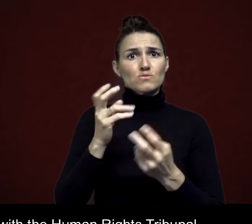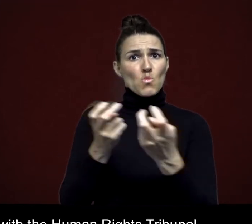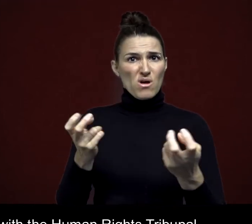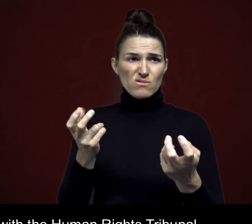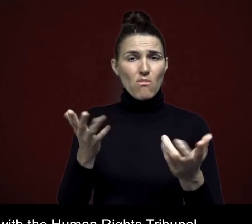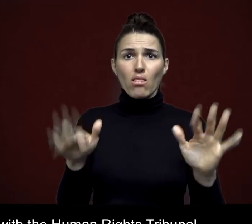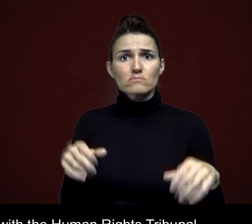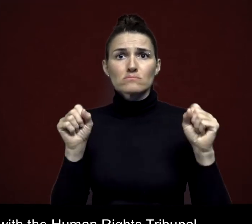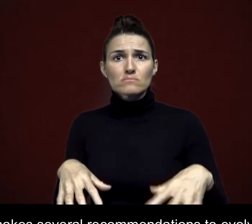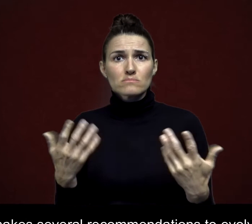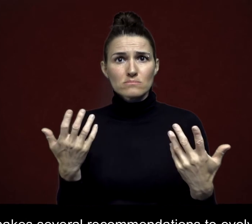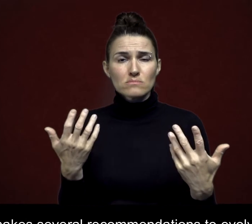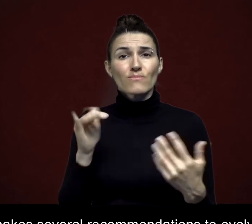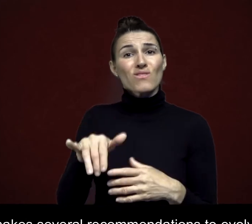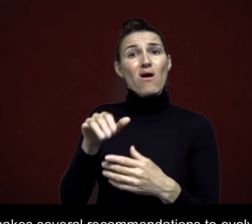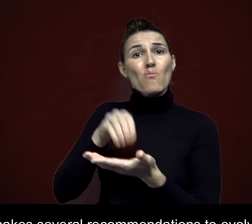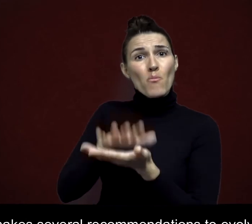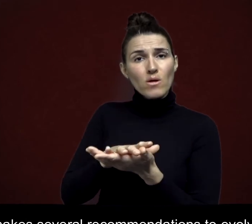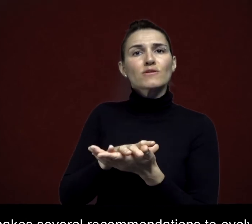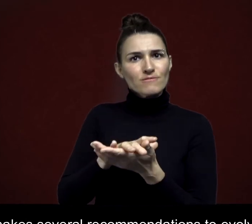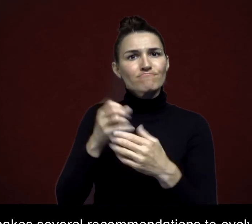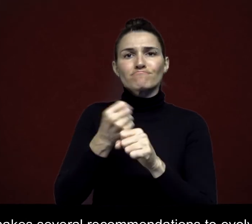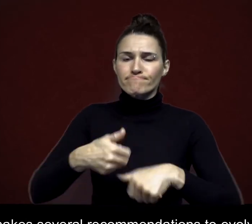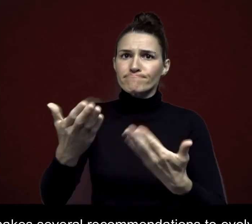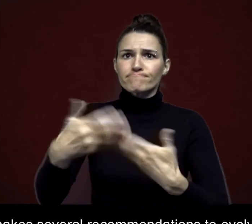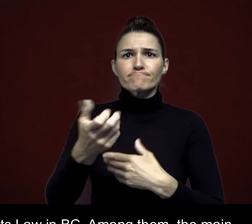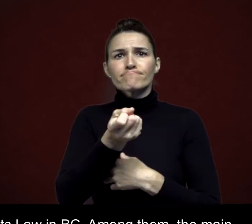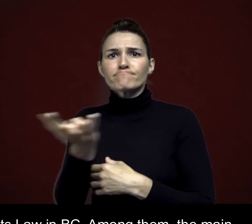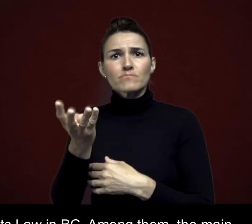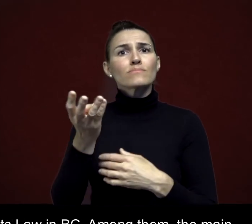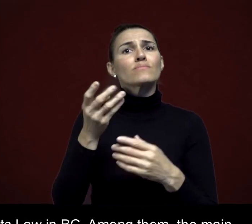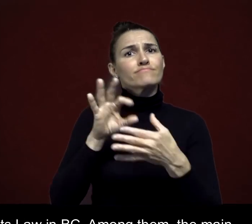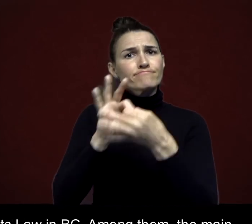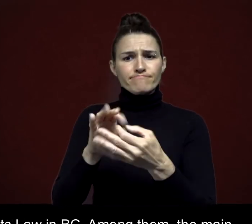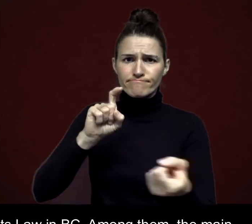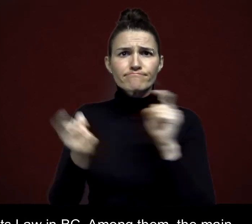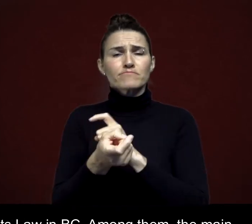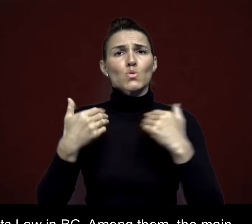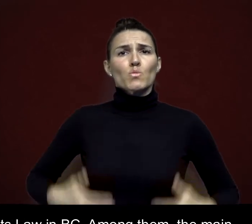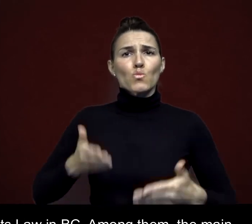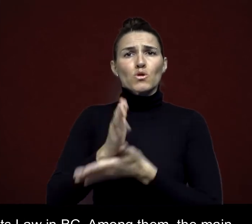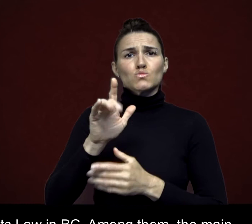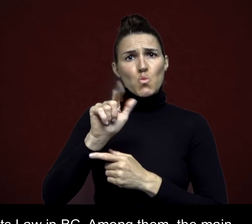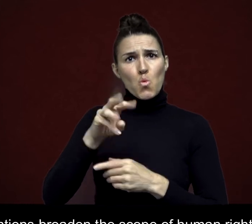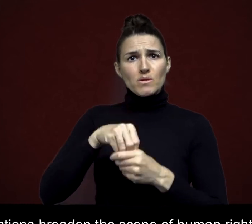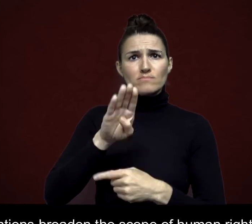Tribunal. The report makes several recommendations to evolve human rights law in BC. Among them, the main